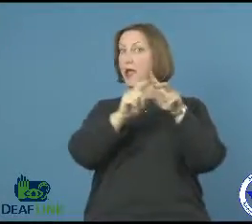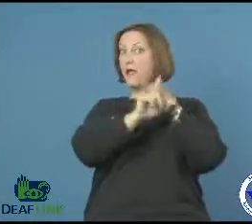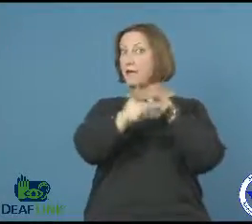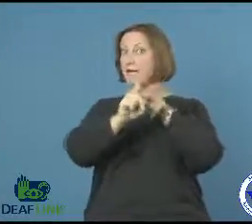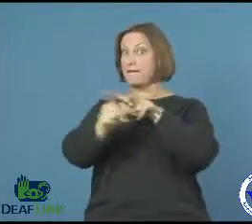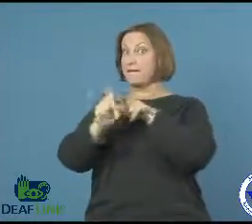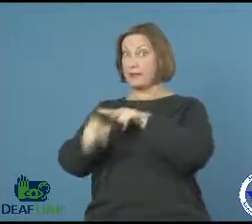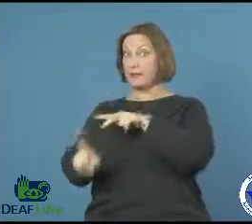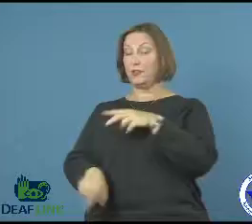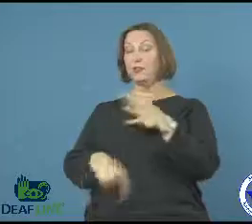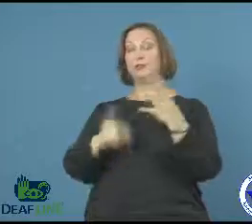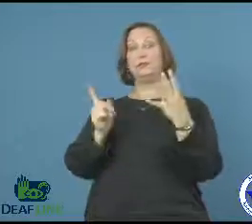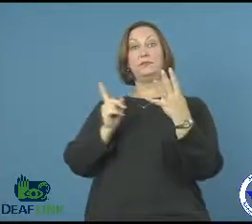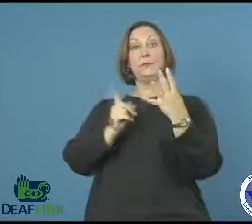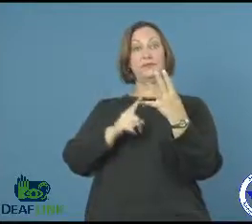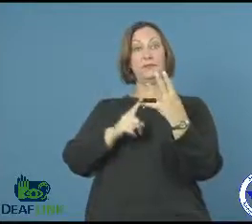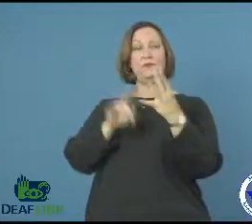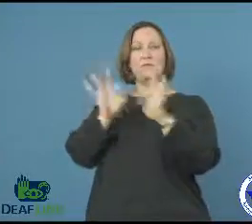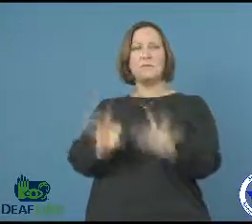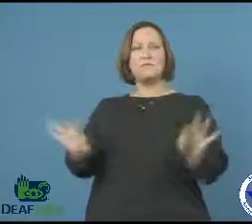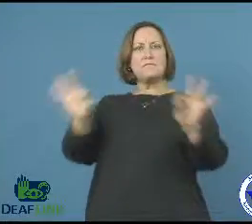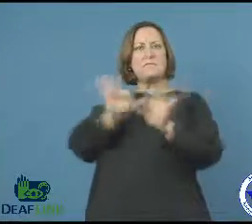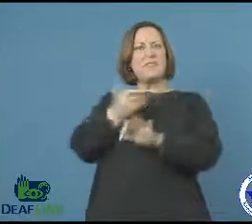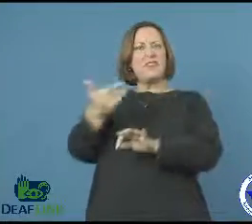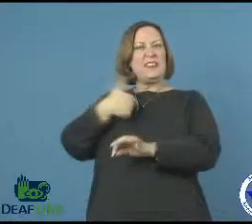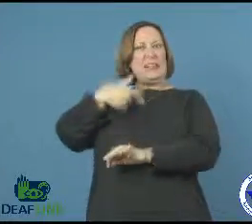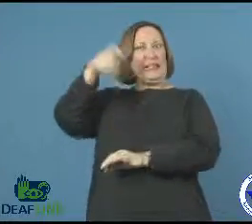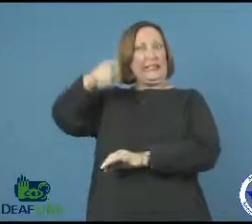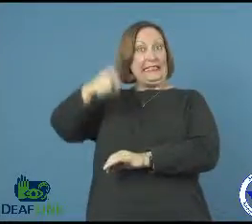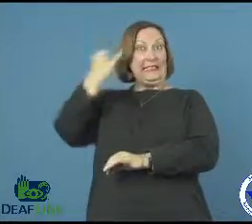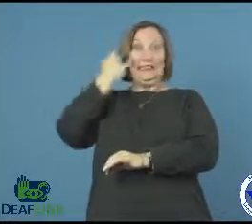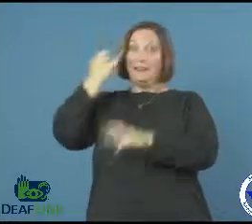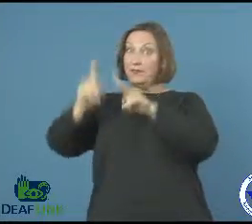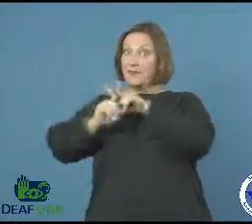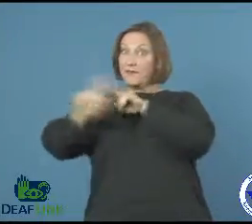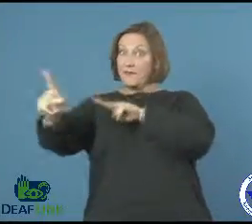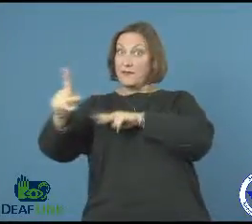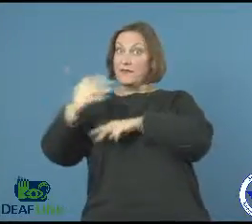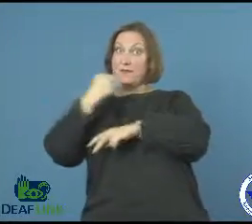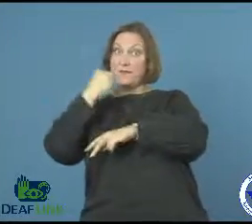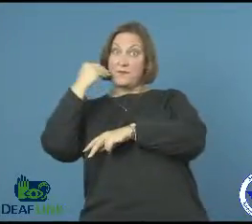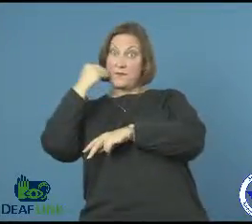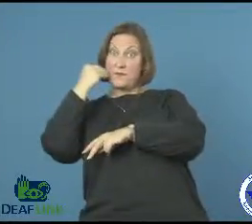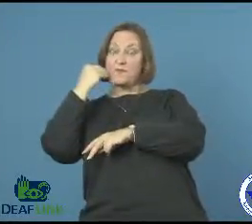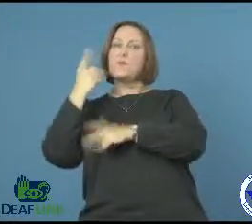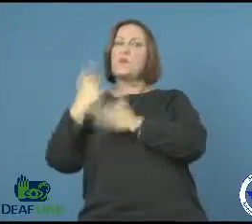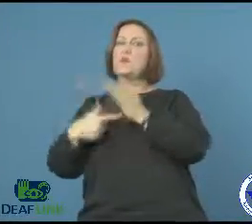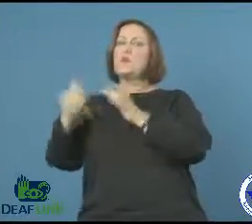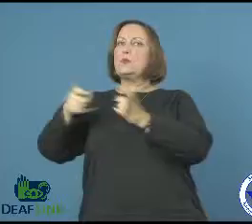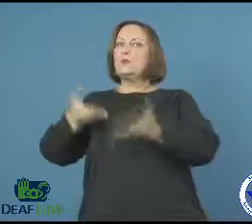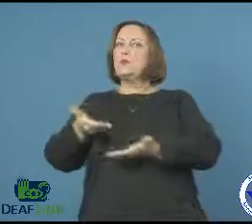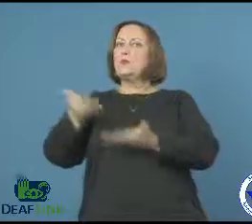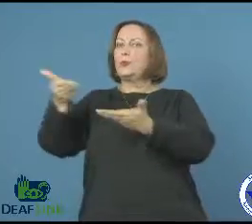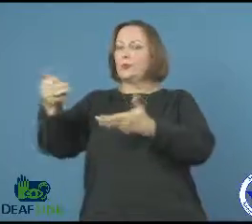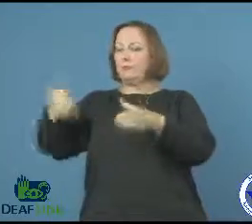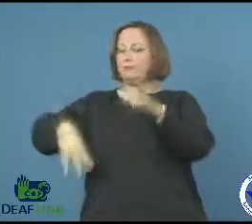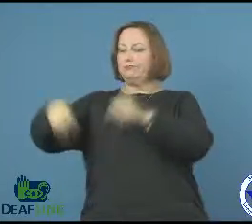making evacuation plans, and preparing evacuation supplies well in advance